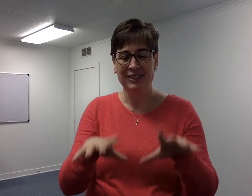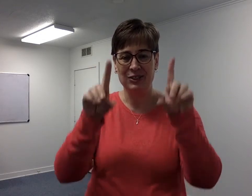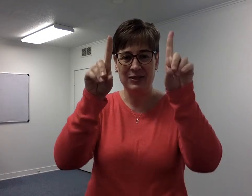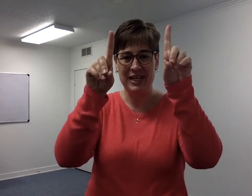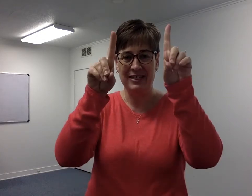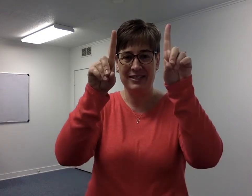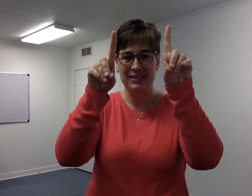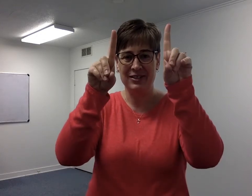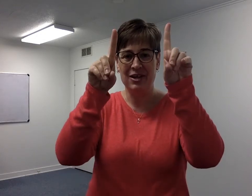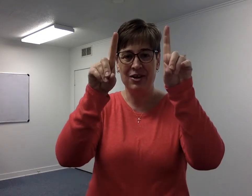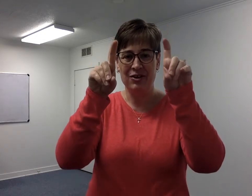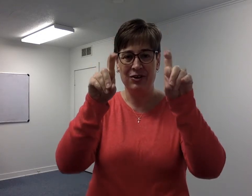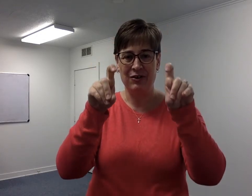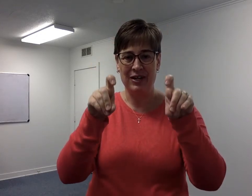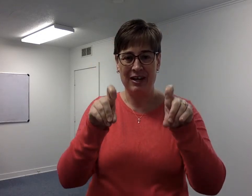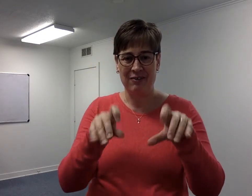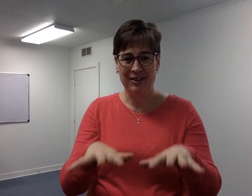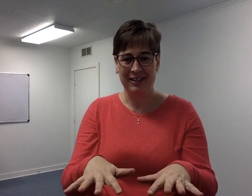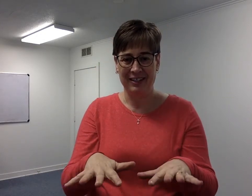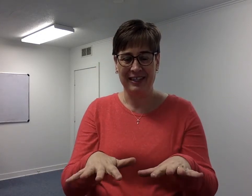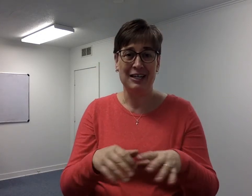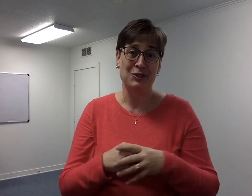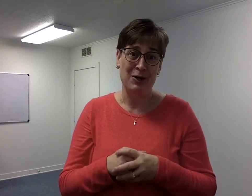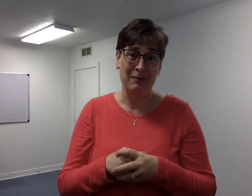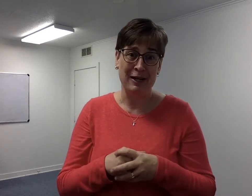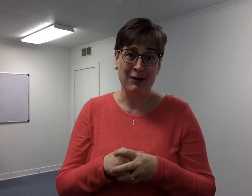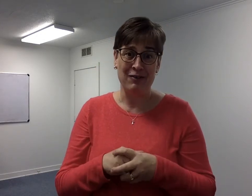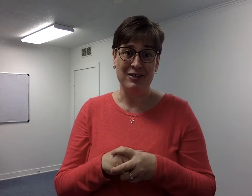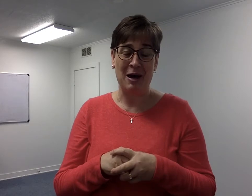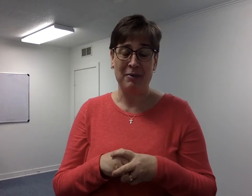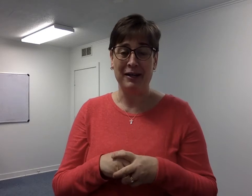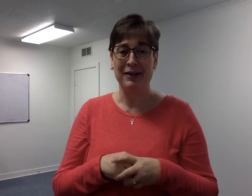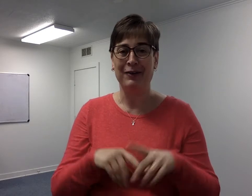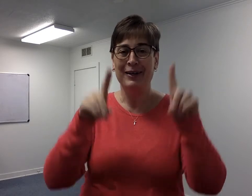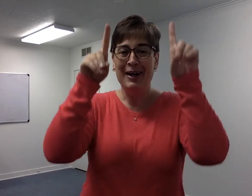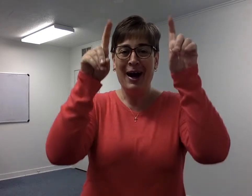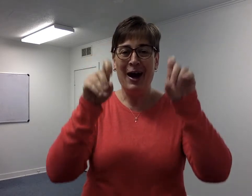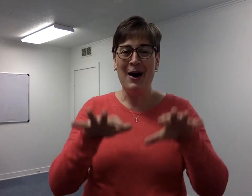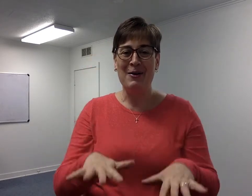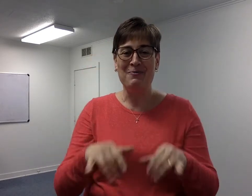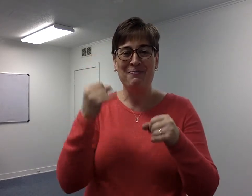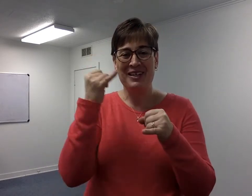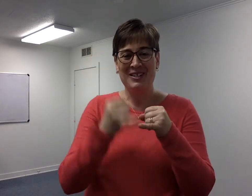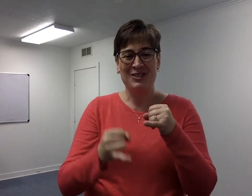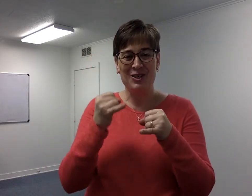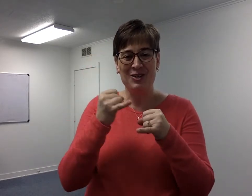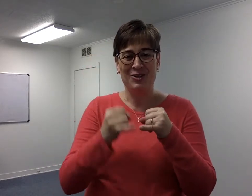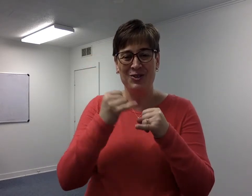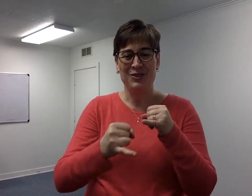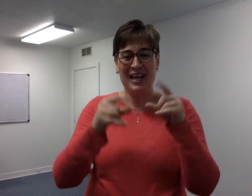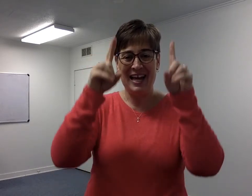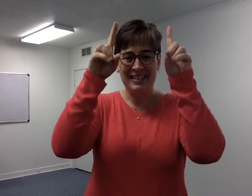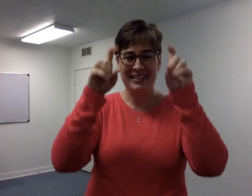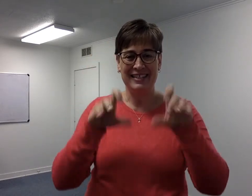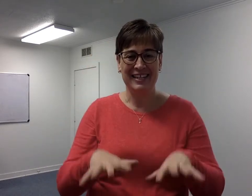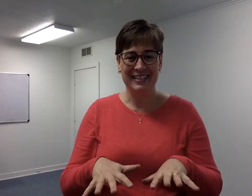So test is you go down like that. Sorry, I'm getting off topic here. So you could do last